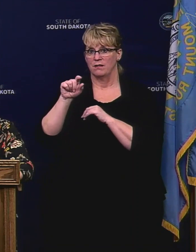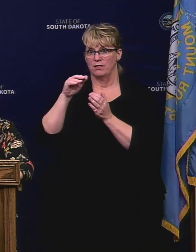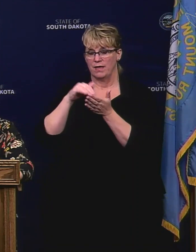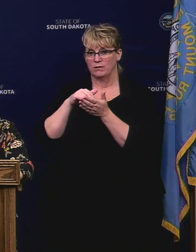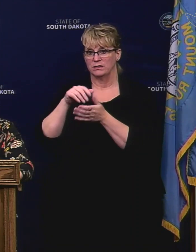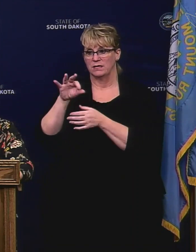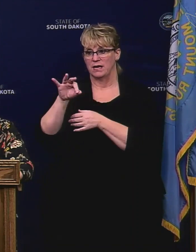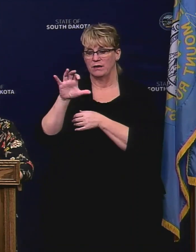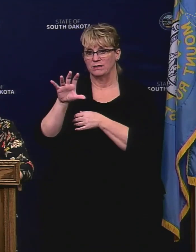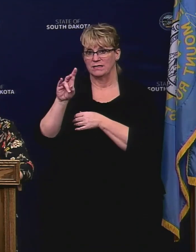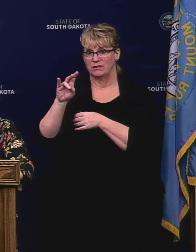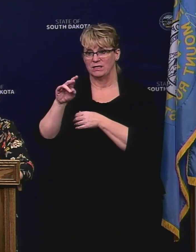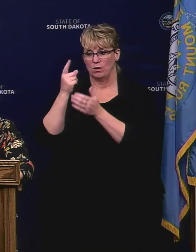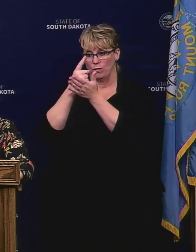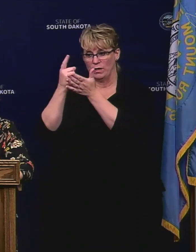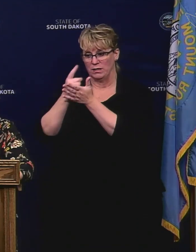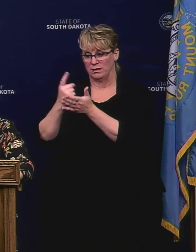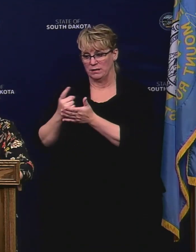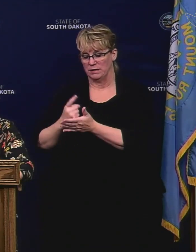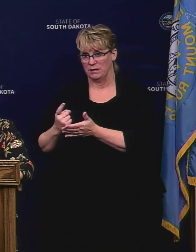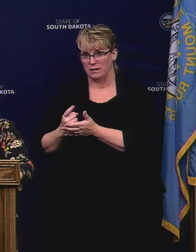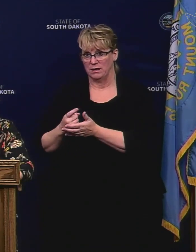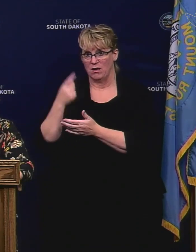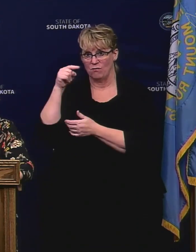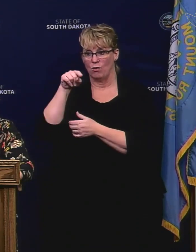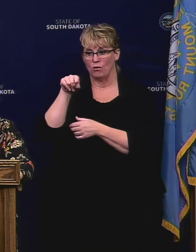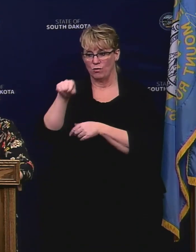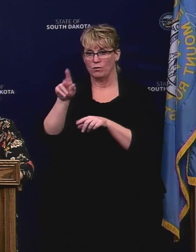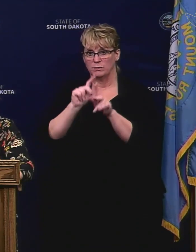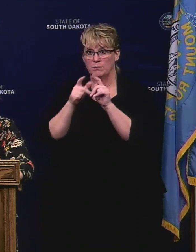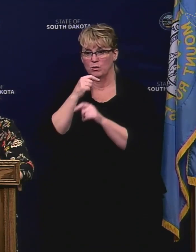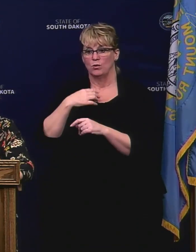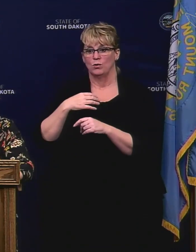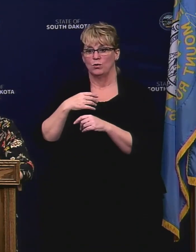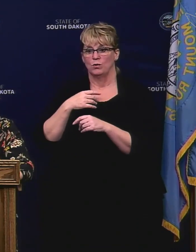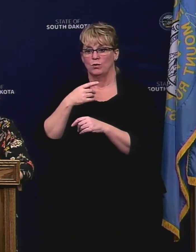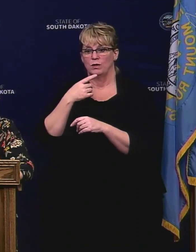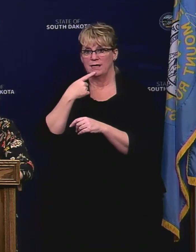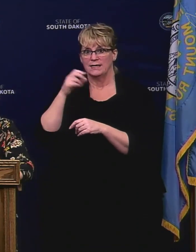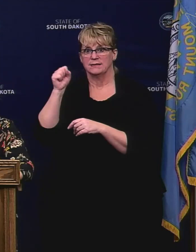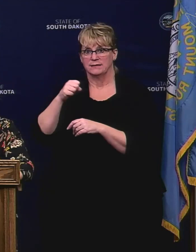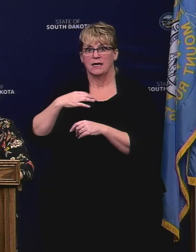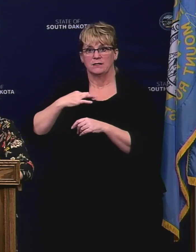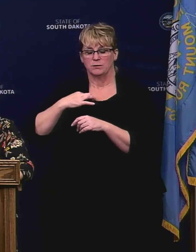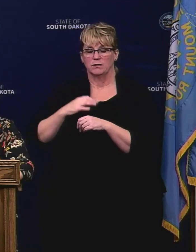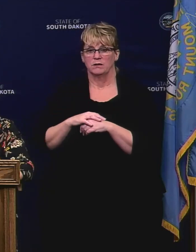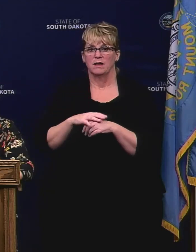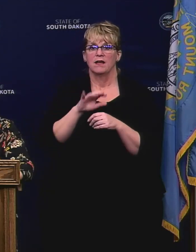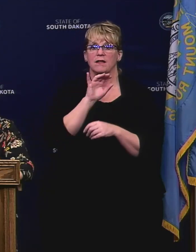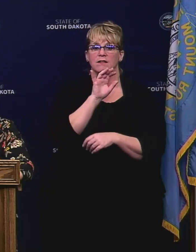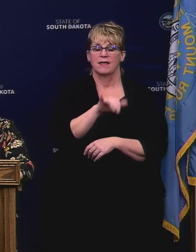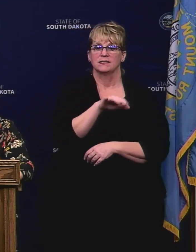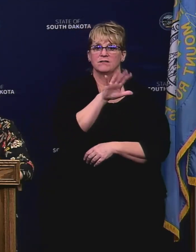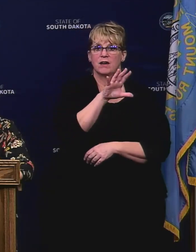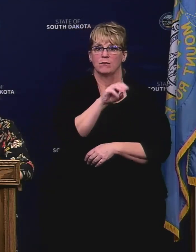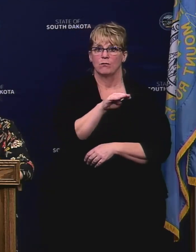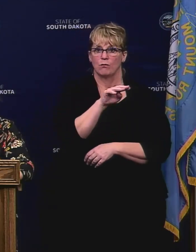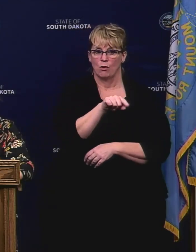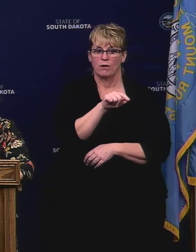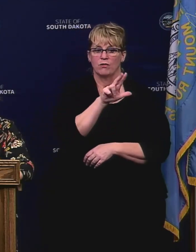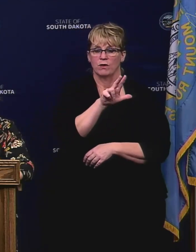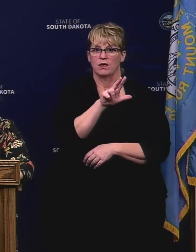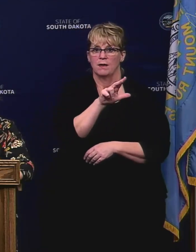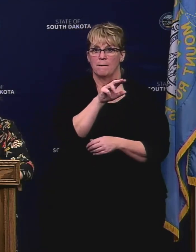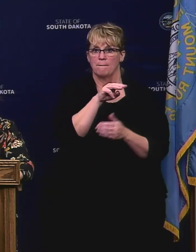23,719 weekly payments were made to those deemed eligible. Those payments were comprised of $5.3 million of